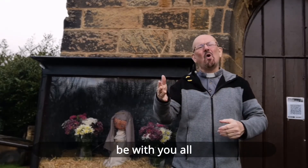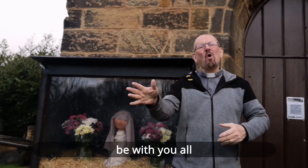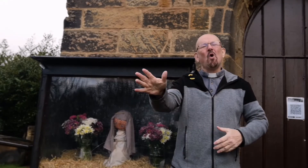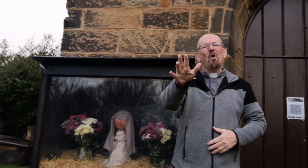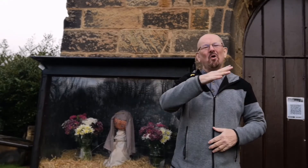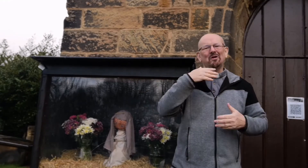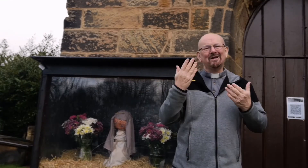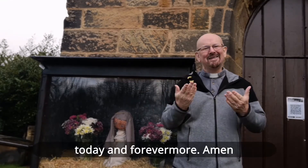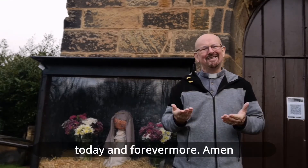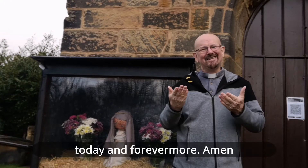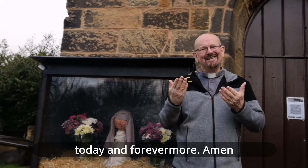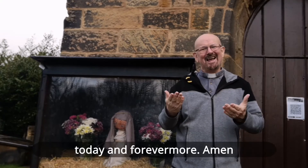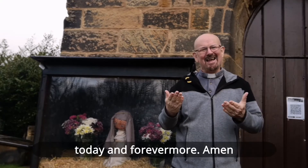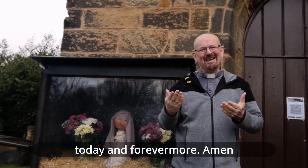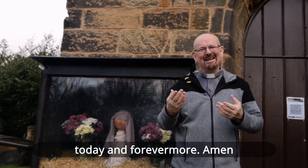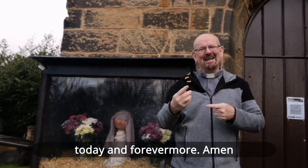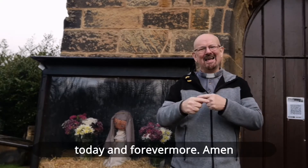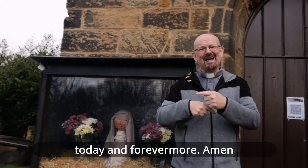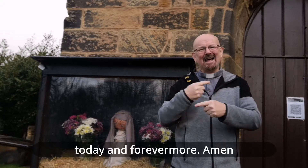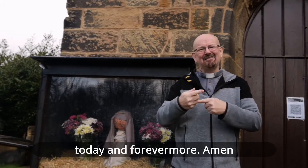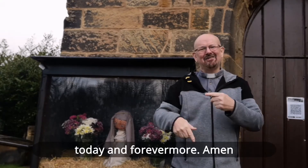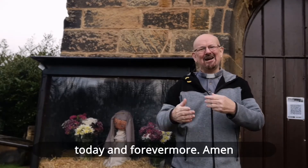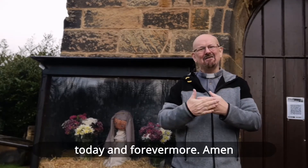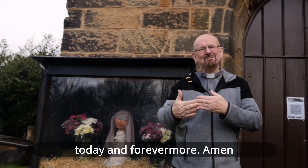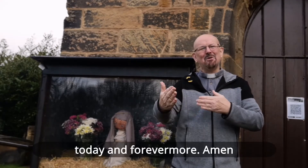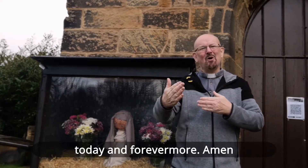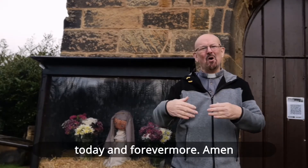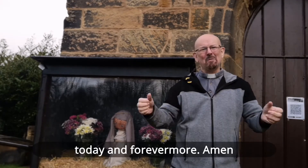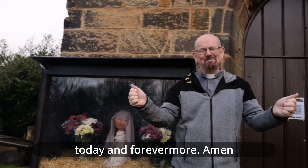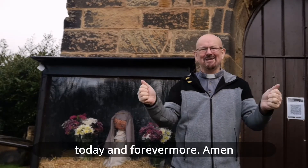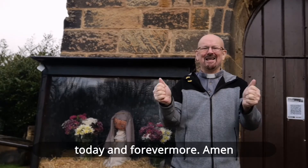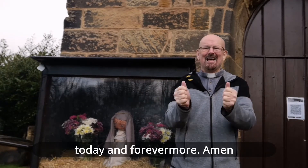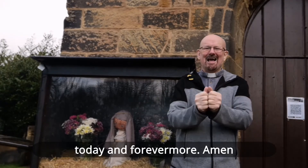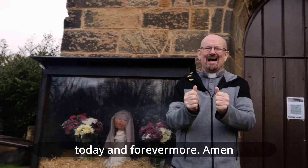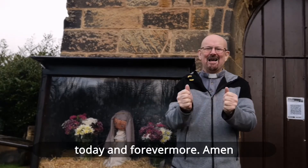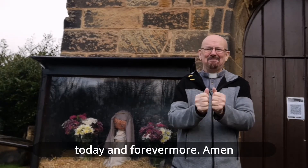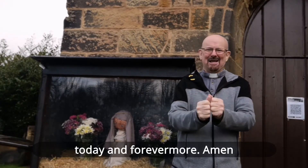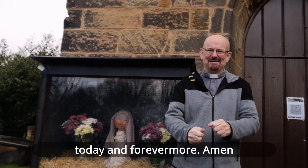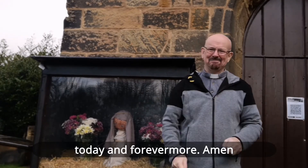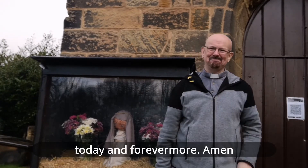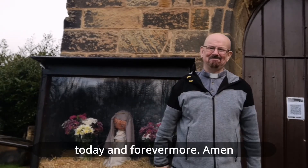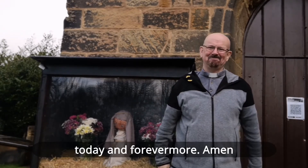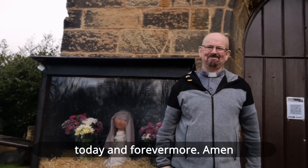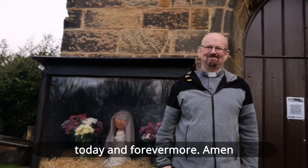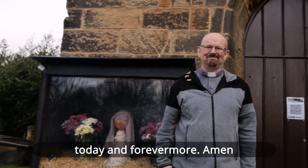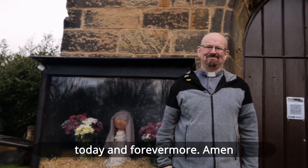you all today and forevermore. Amen.